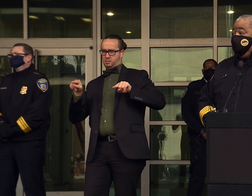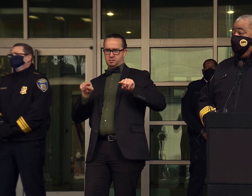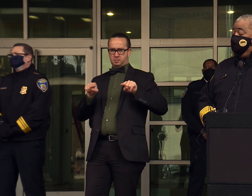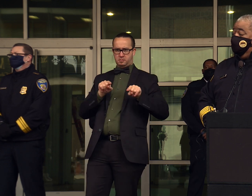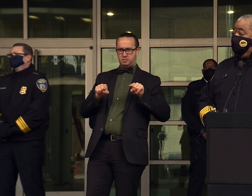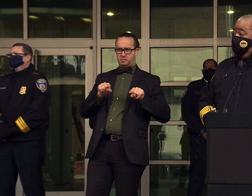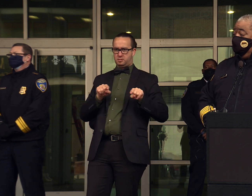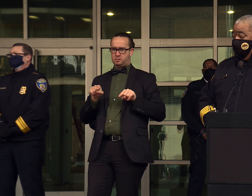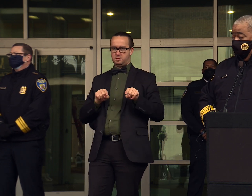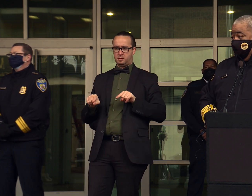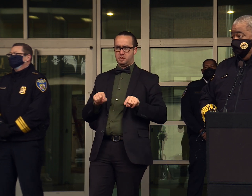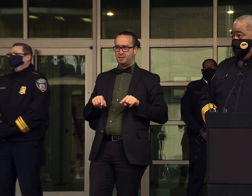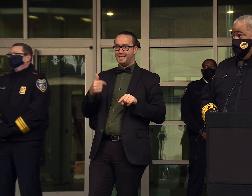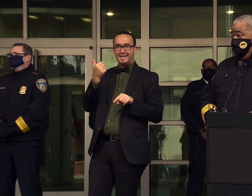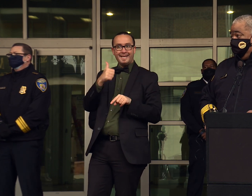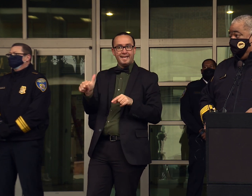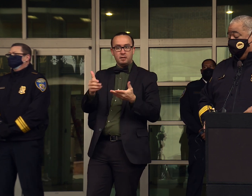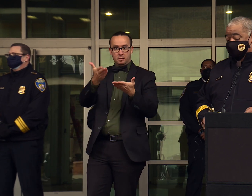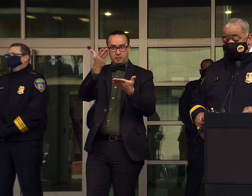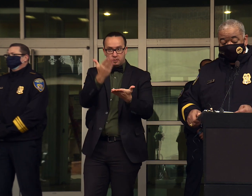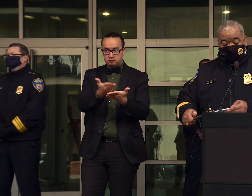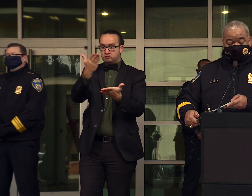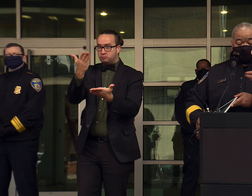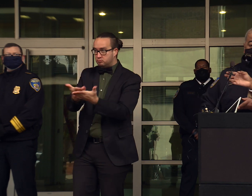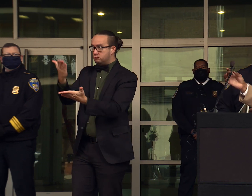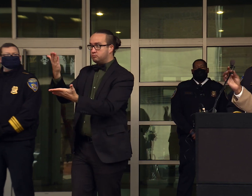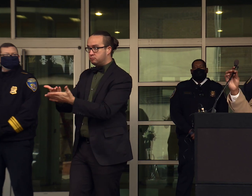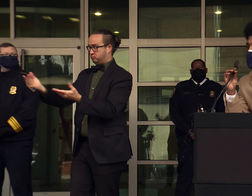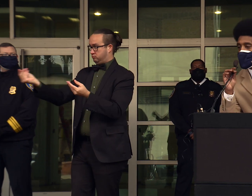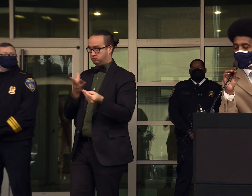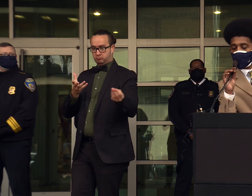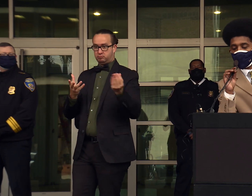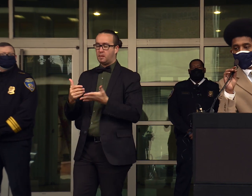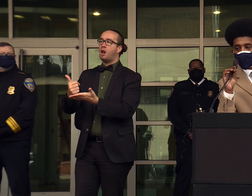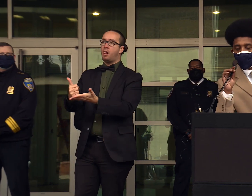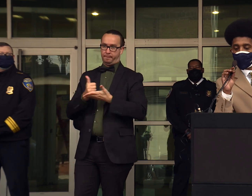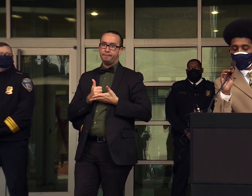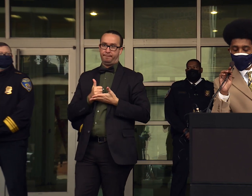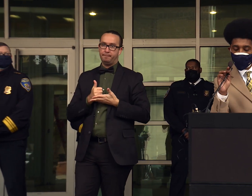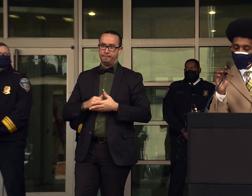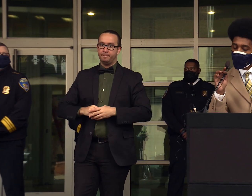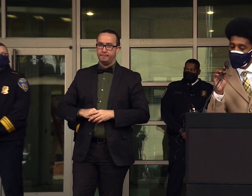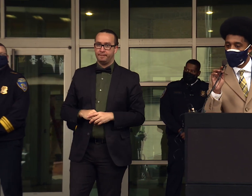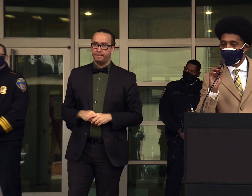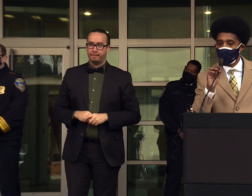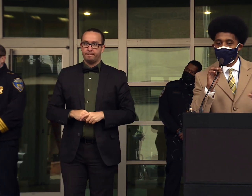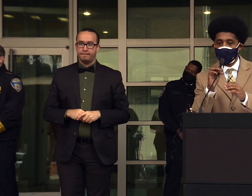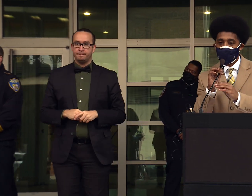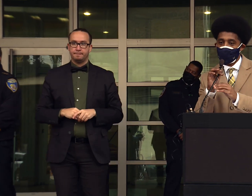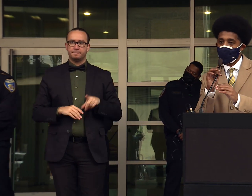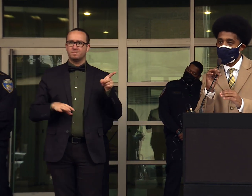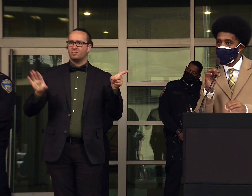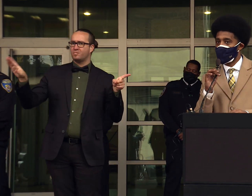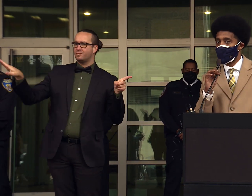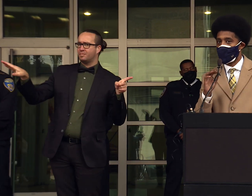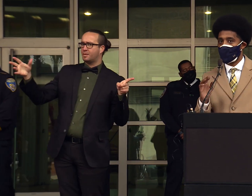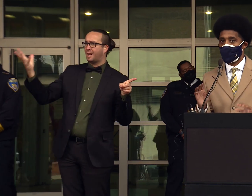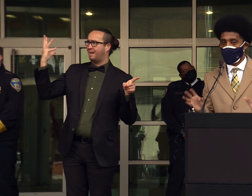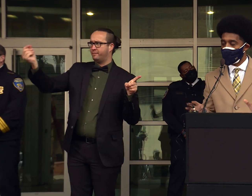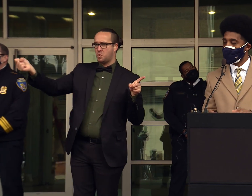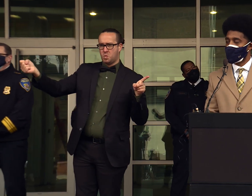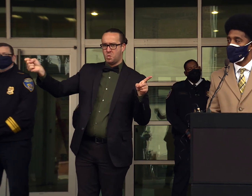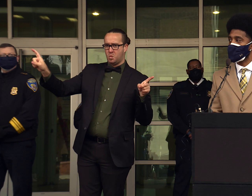and every piece of information that we get. Thank you. Thank you. And Alexa, before you leave, just want to add that just